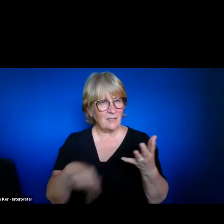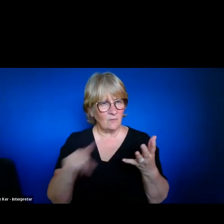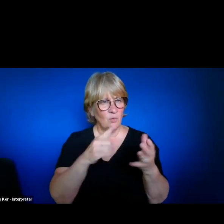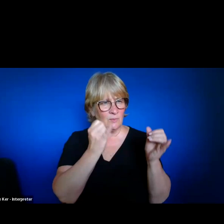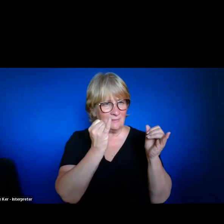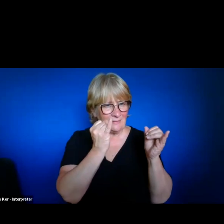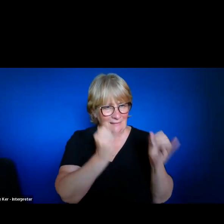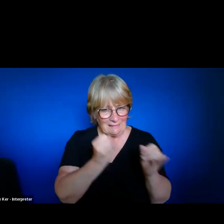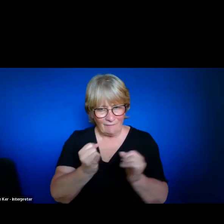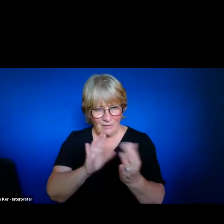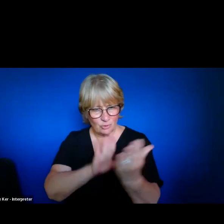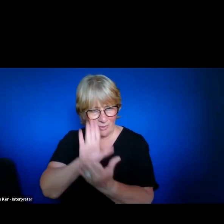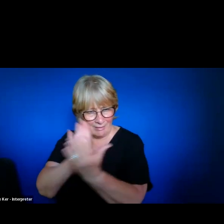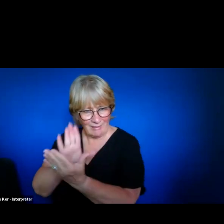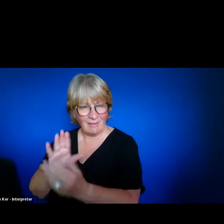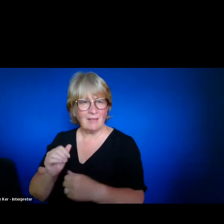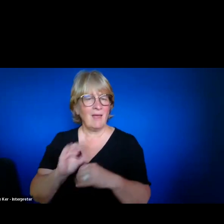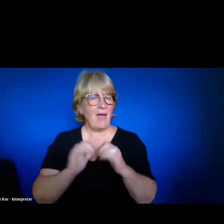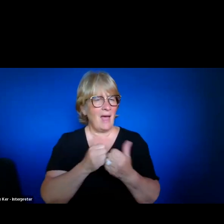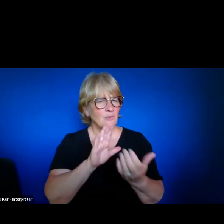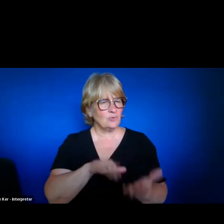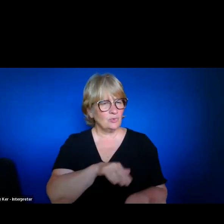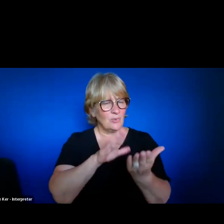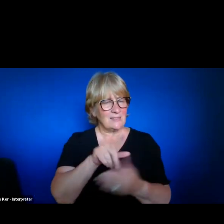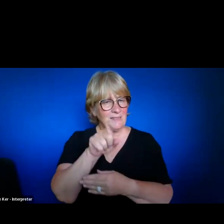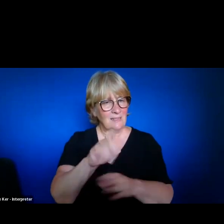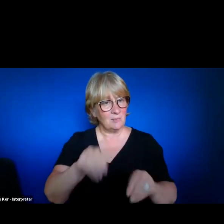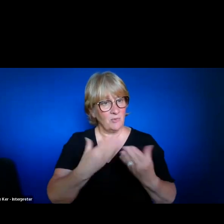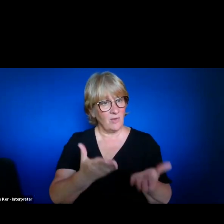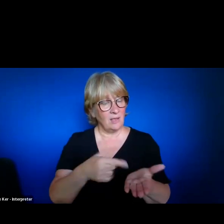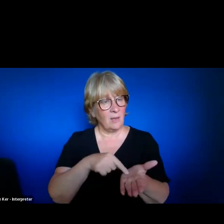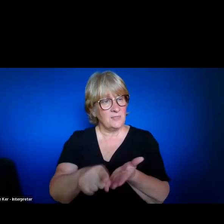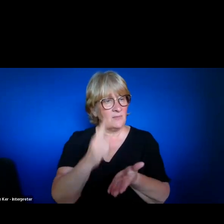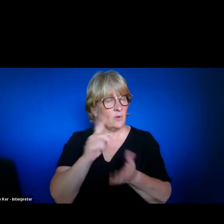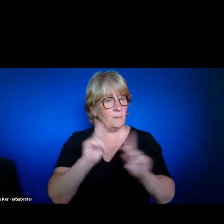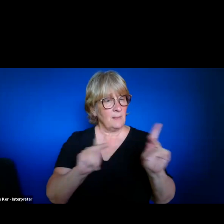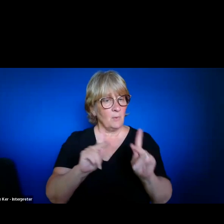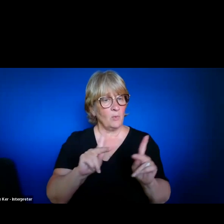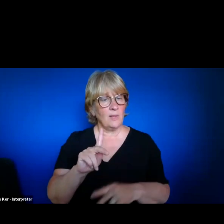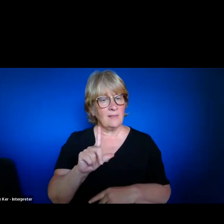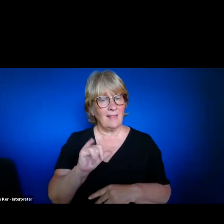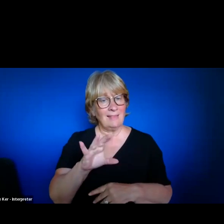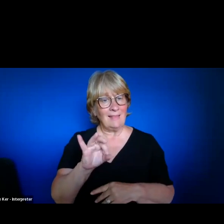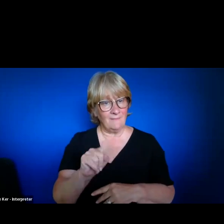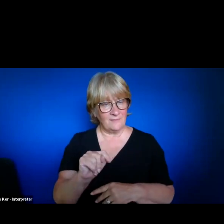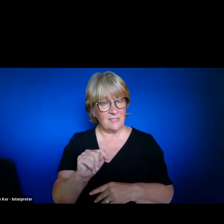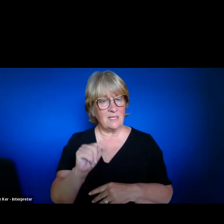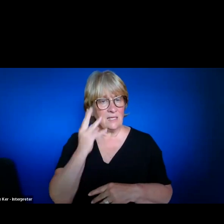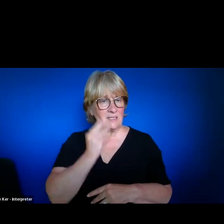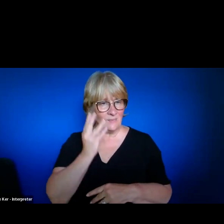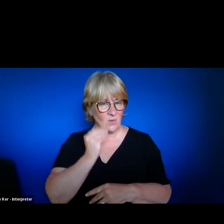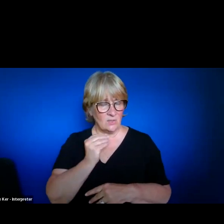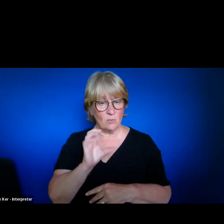independently about how to address the need to provide compensation for people with lived experience on both the CRIS as well